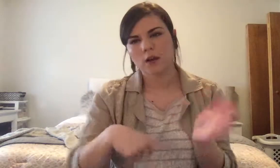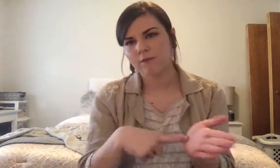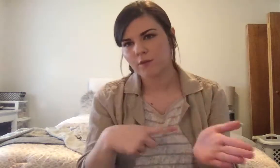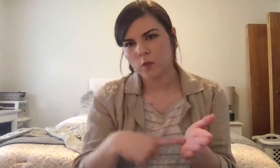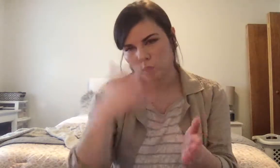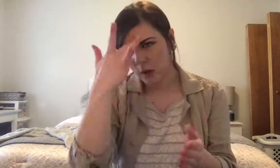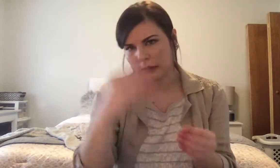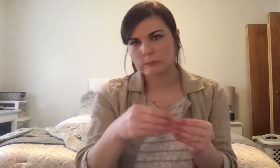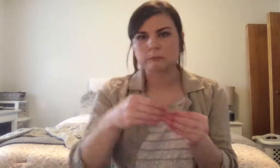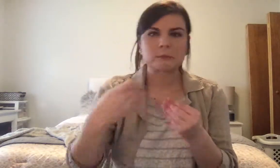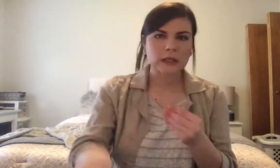large format.